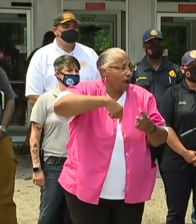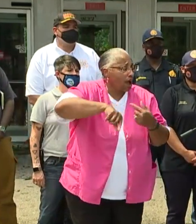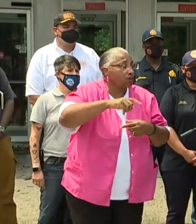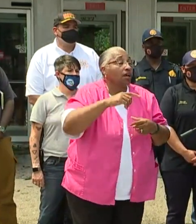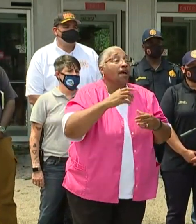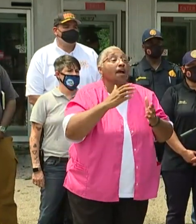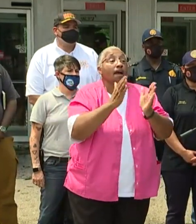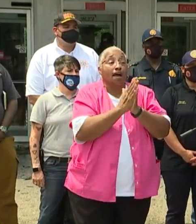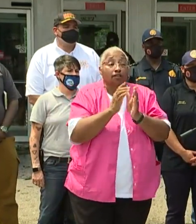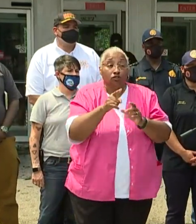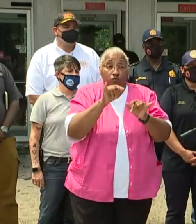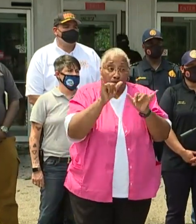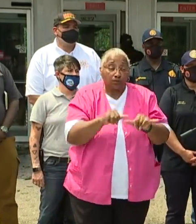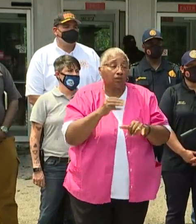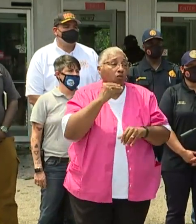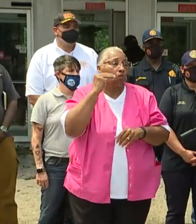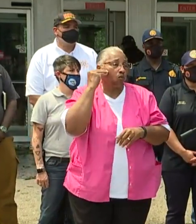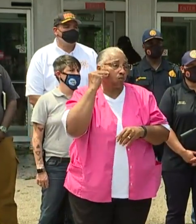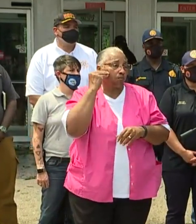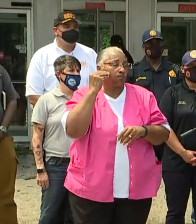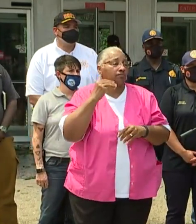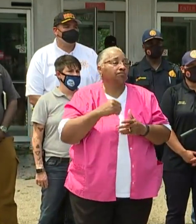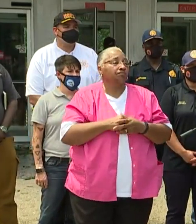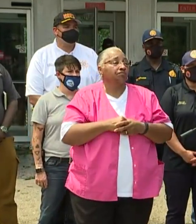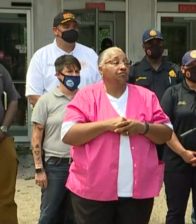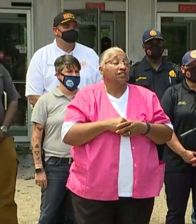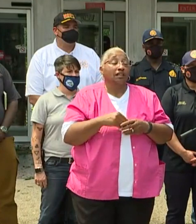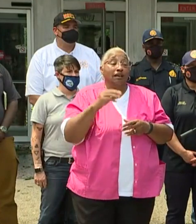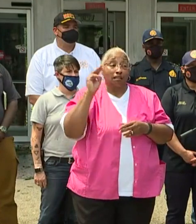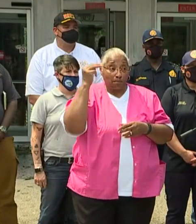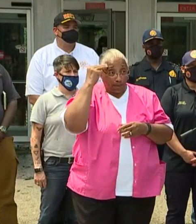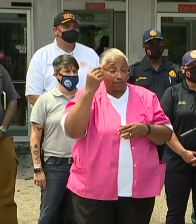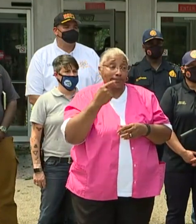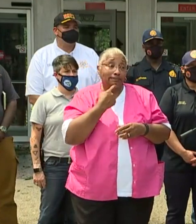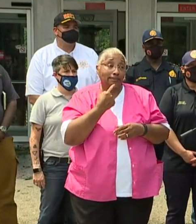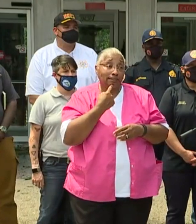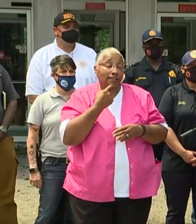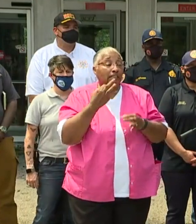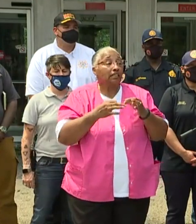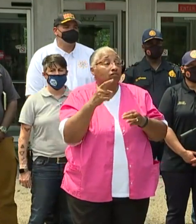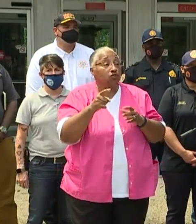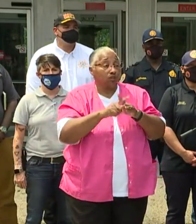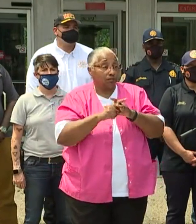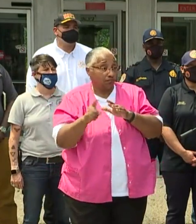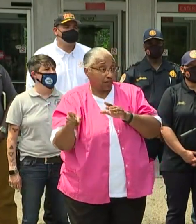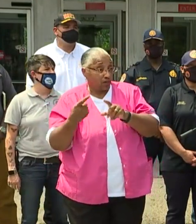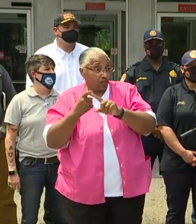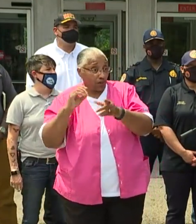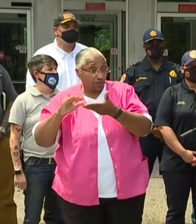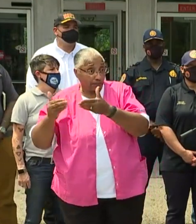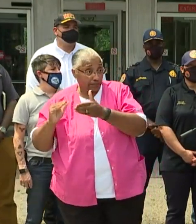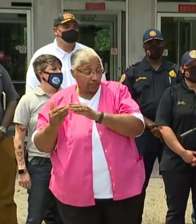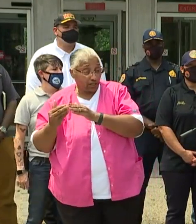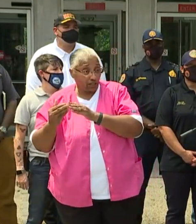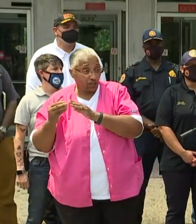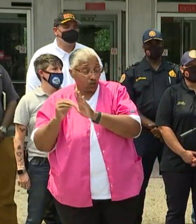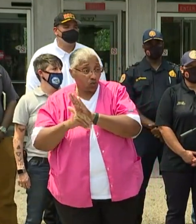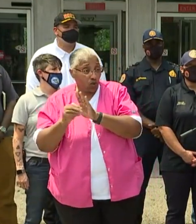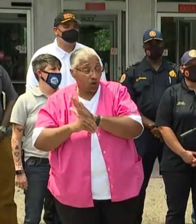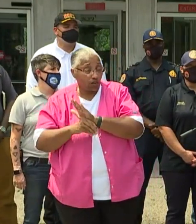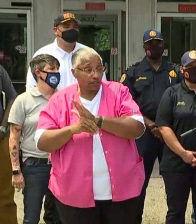the roads. As the mayor mentioned, and I really want to stress this, if you evacuated from the city, take a